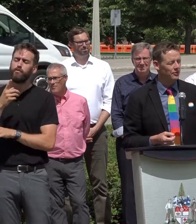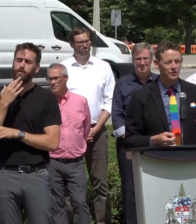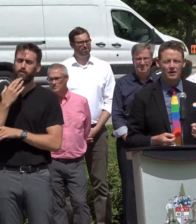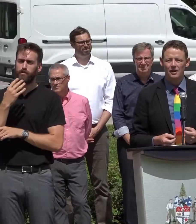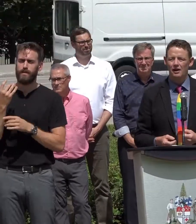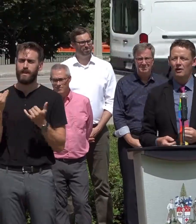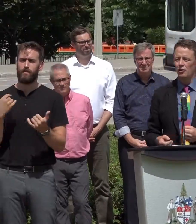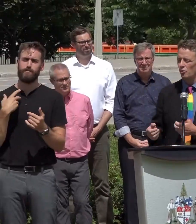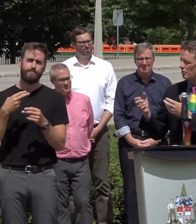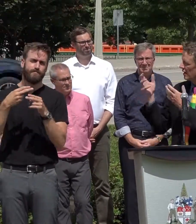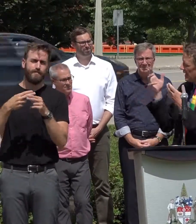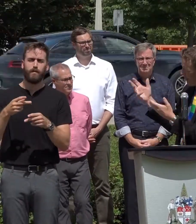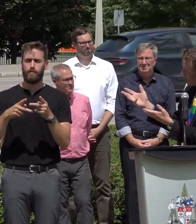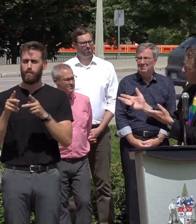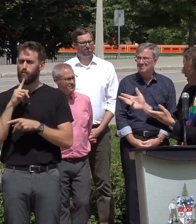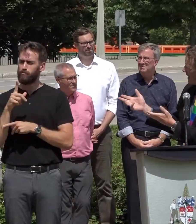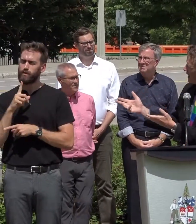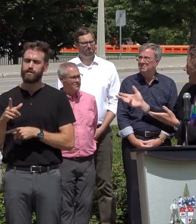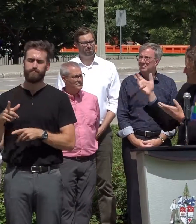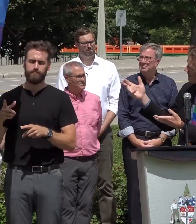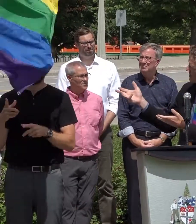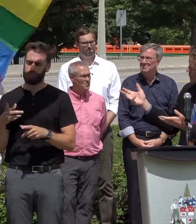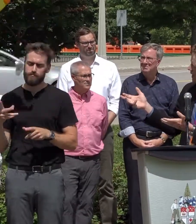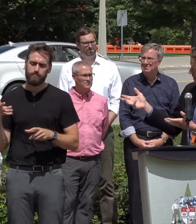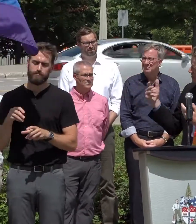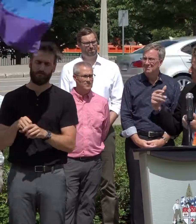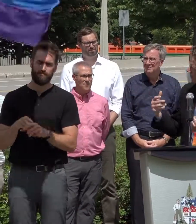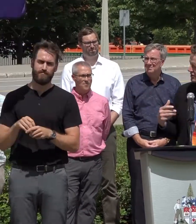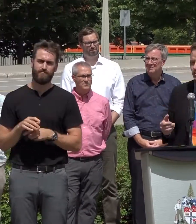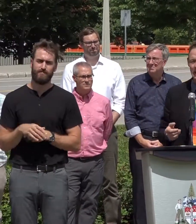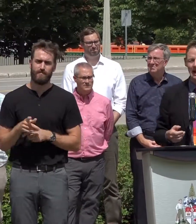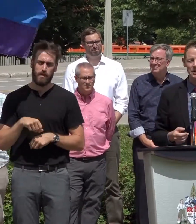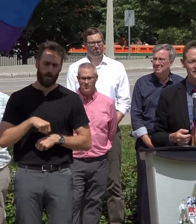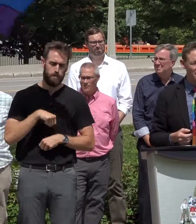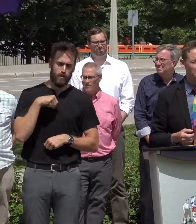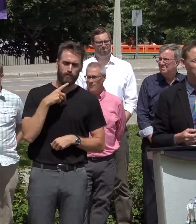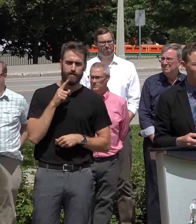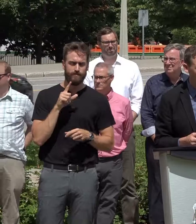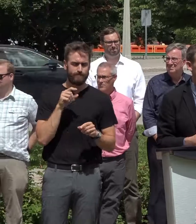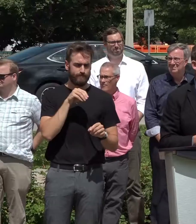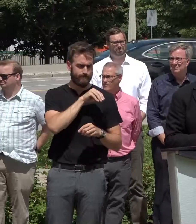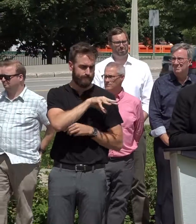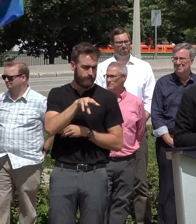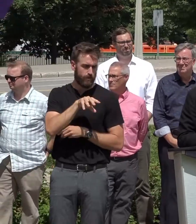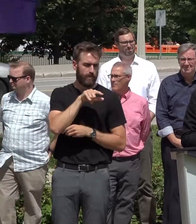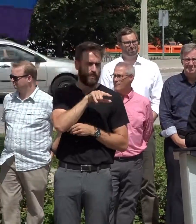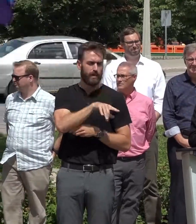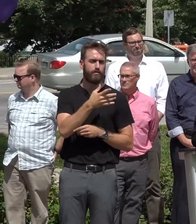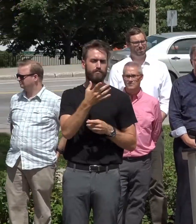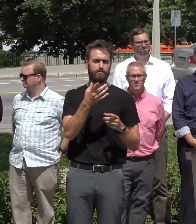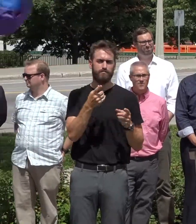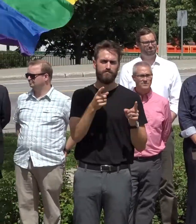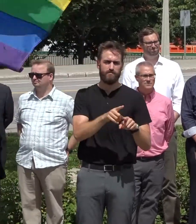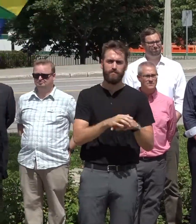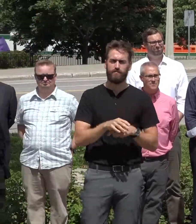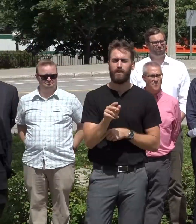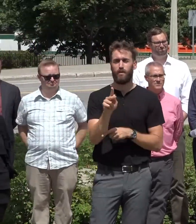the people who Capital Pride has given a spotlight to this week. I want to talk about Kind Space.